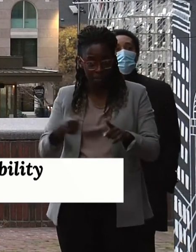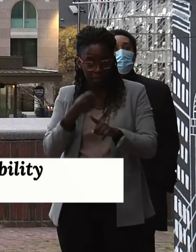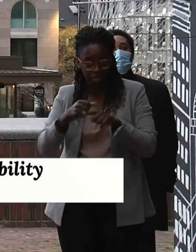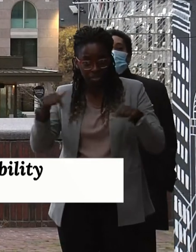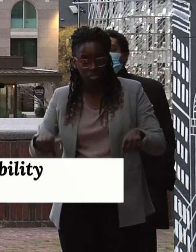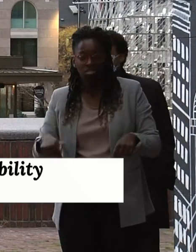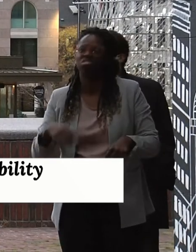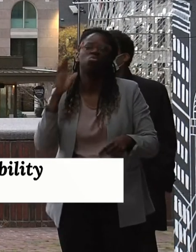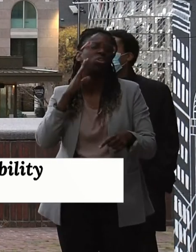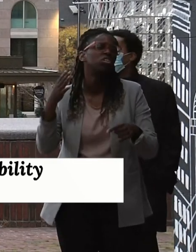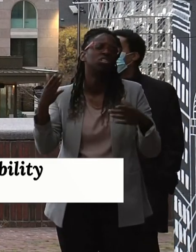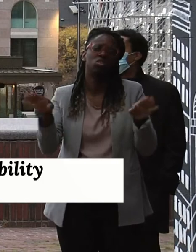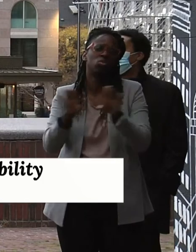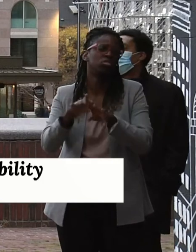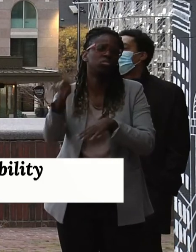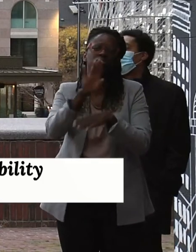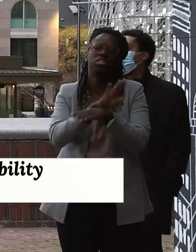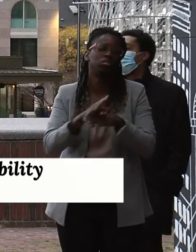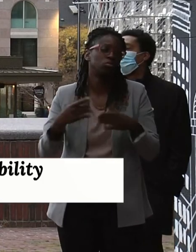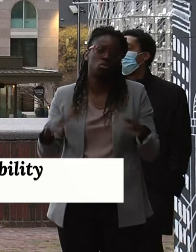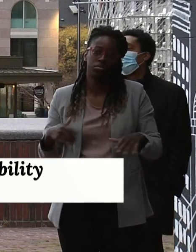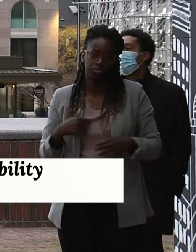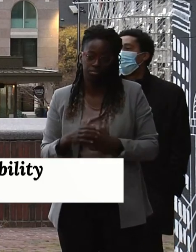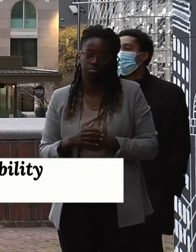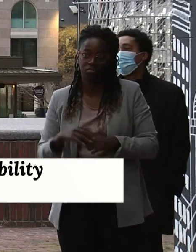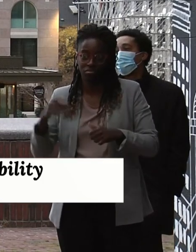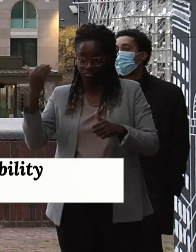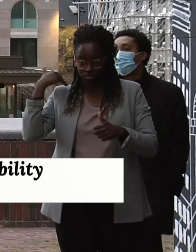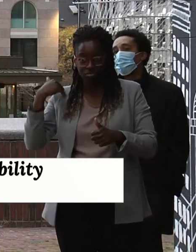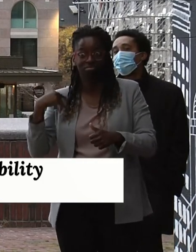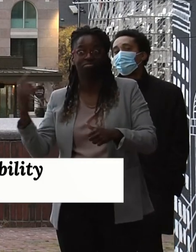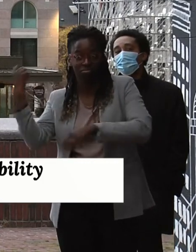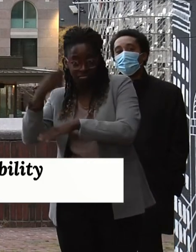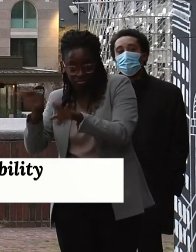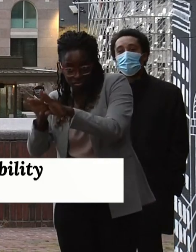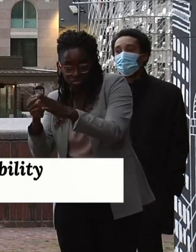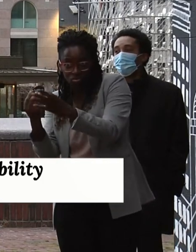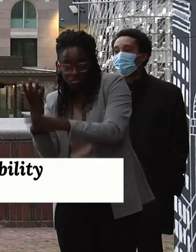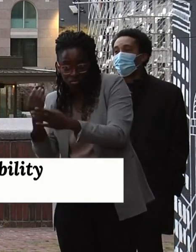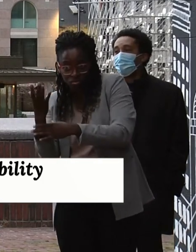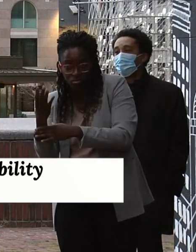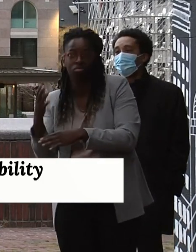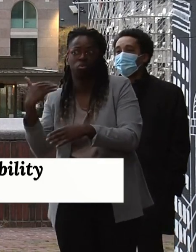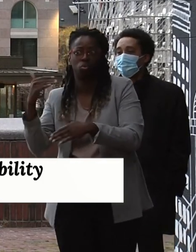the first one was bad on business. I think the second one will be far, far worse. Thanks, everybody.